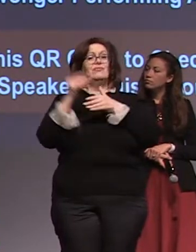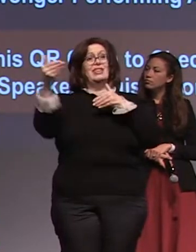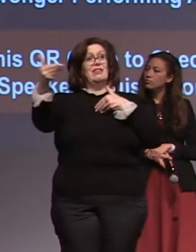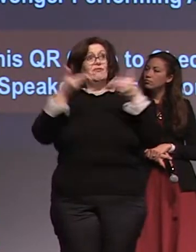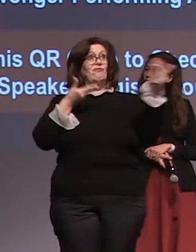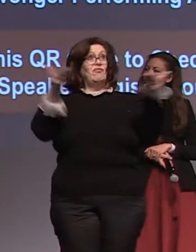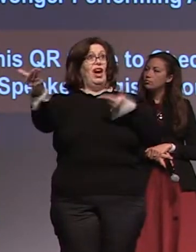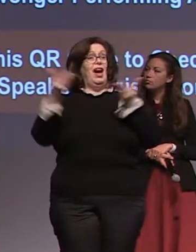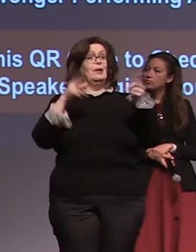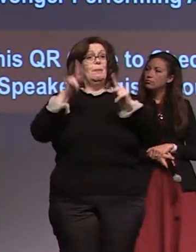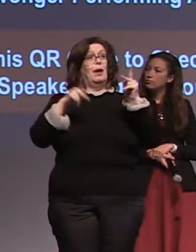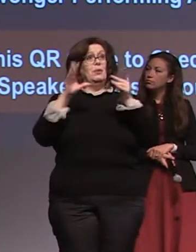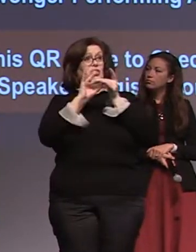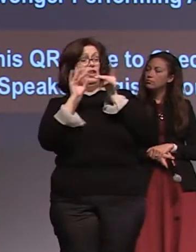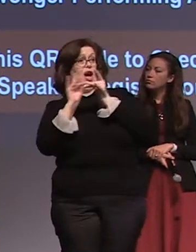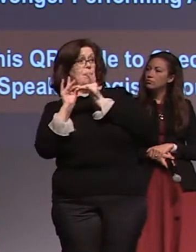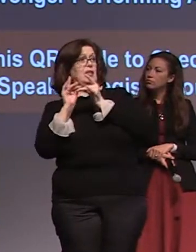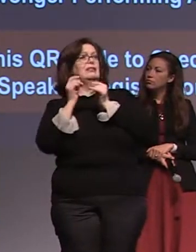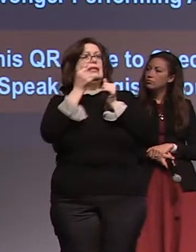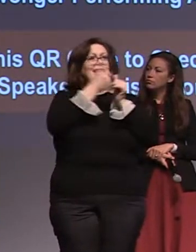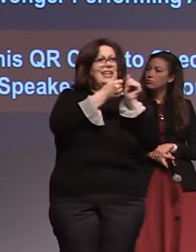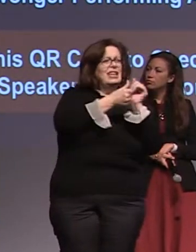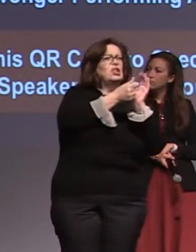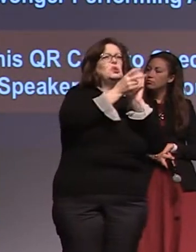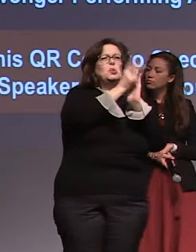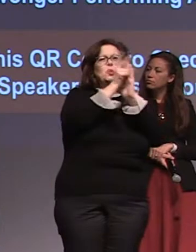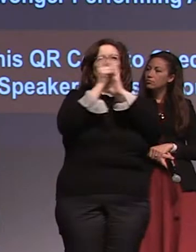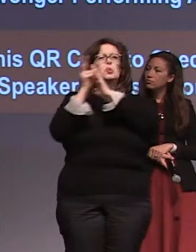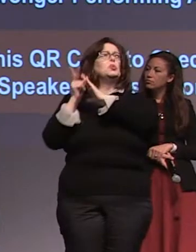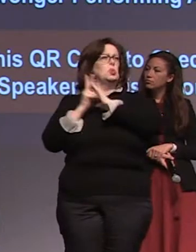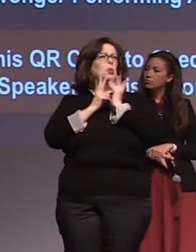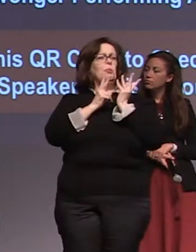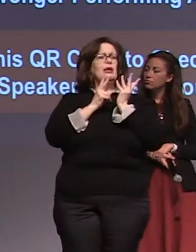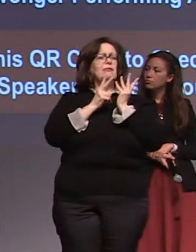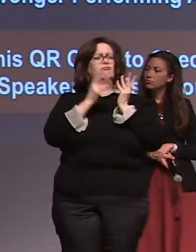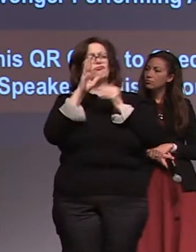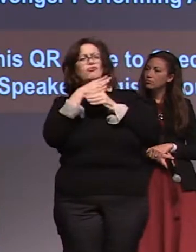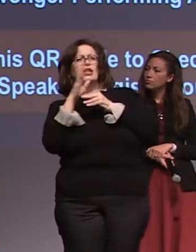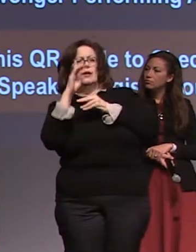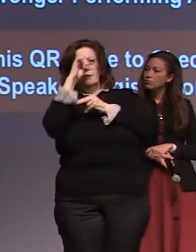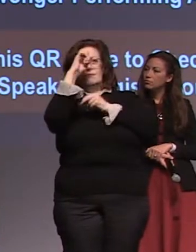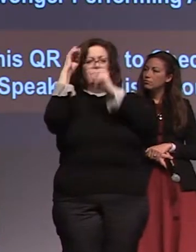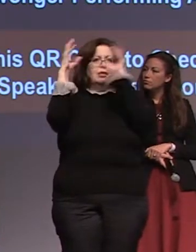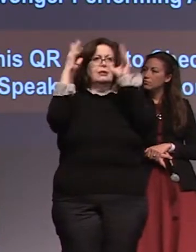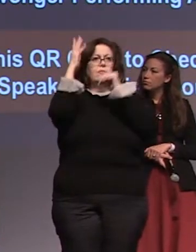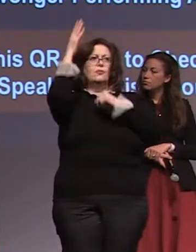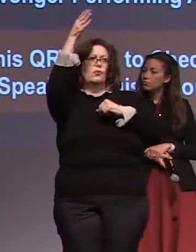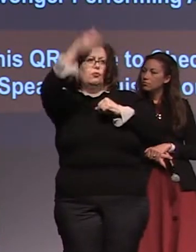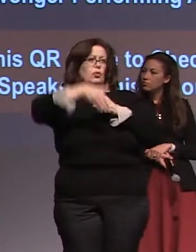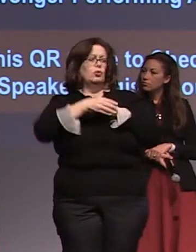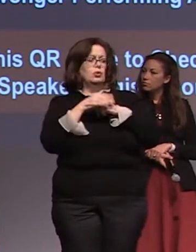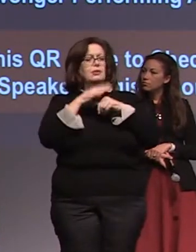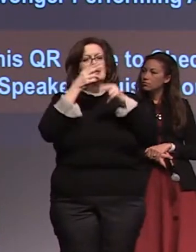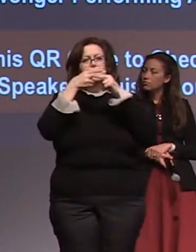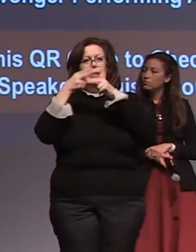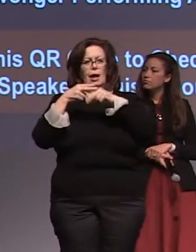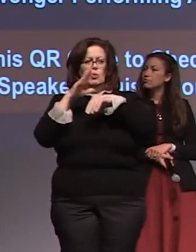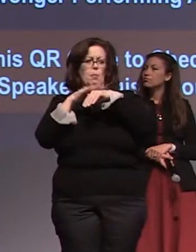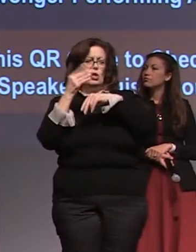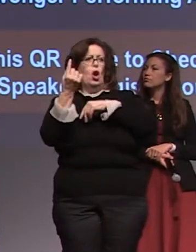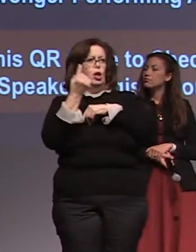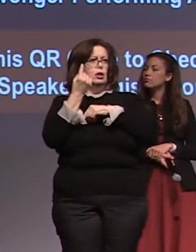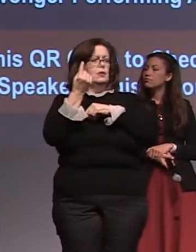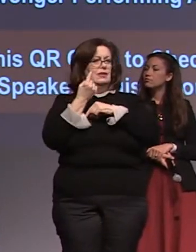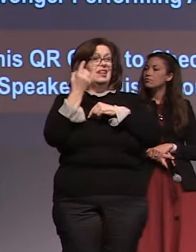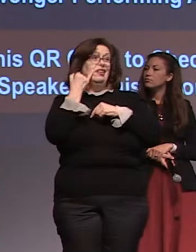public comment. As I mentioned, everyone will have a couple of minutes to share what you would like to see for the future. And I will be calling names of individuals who